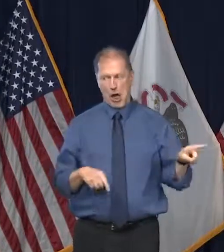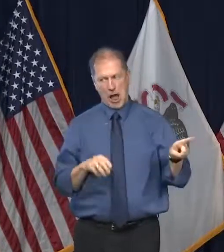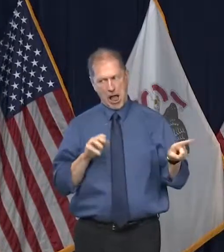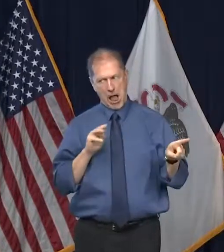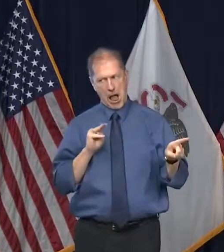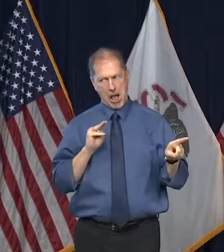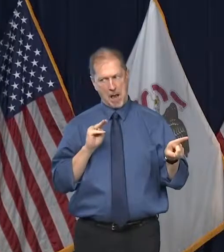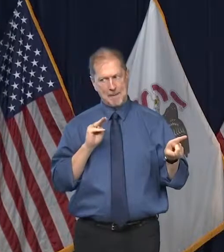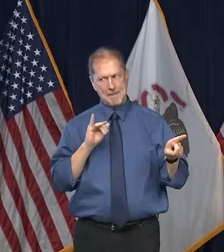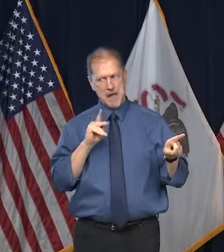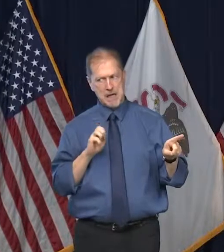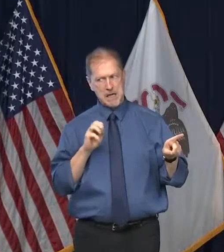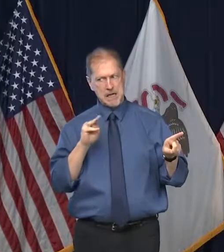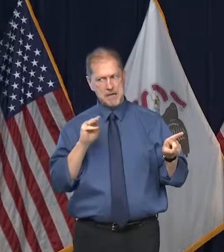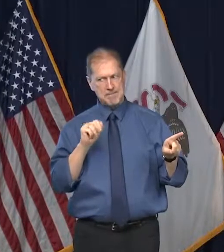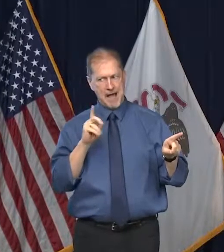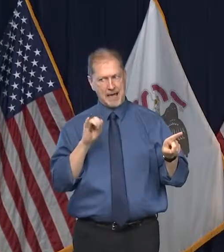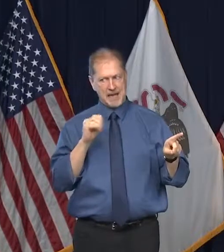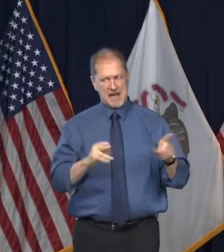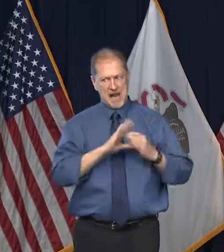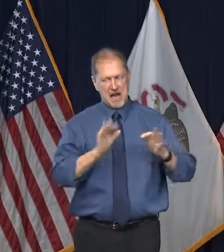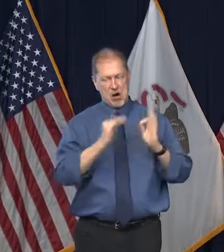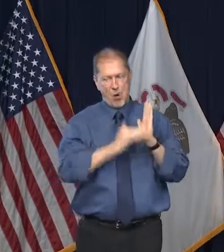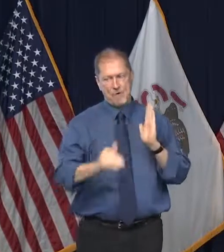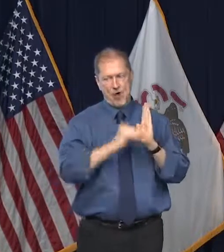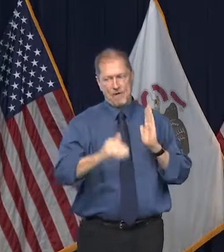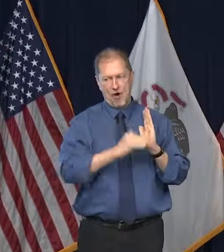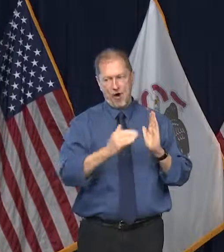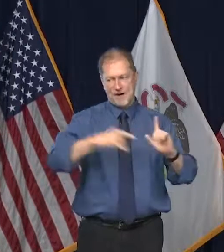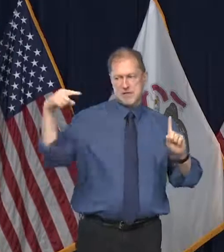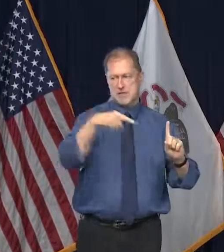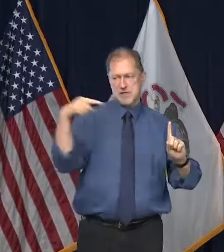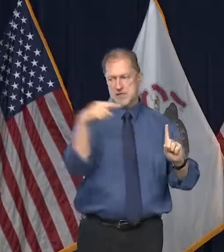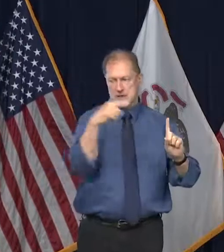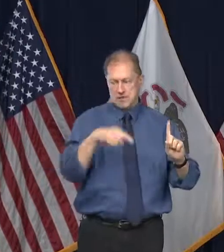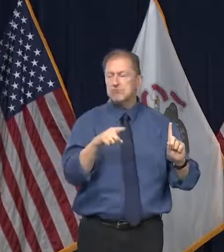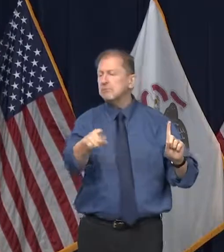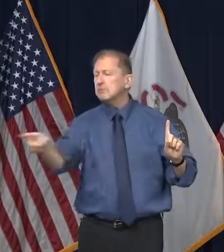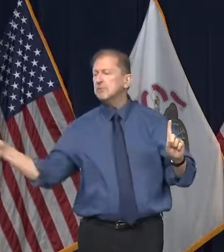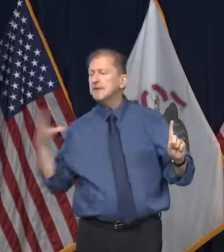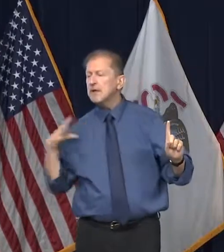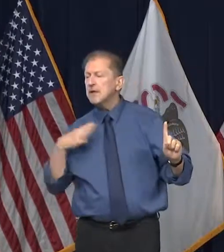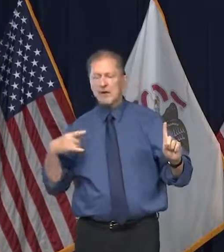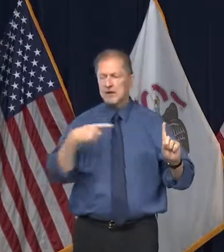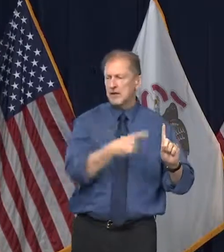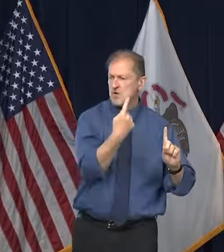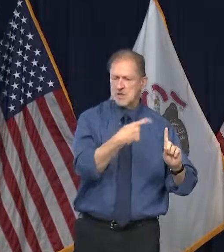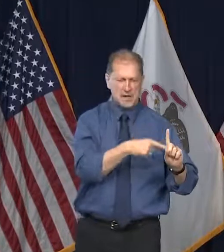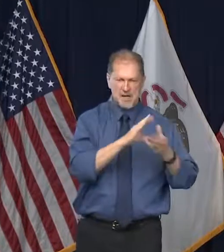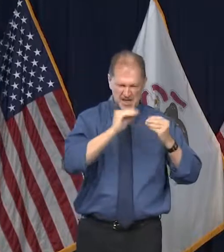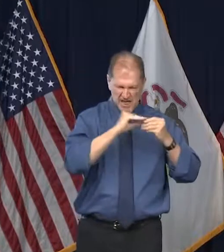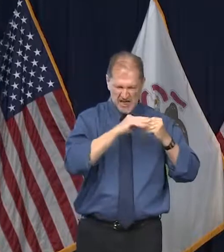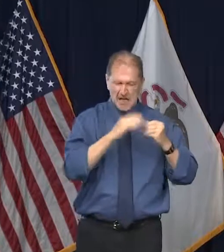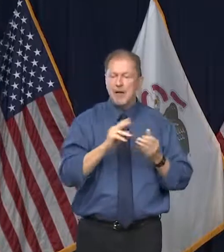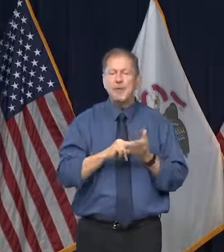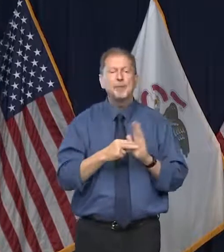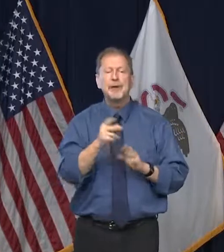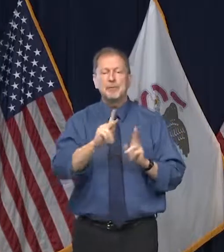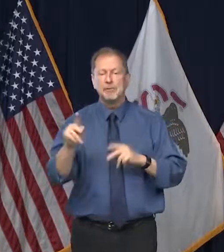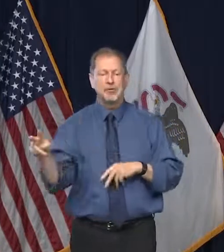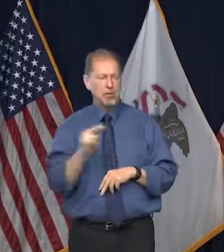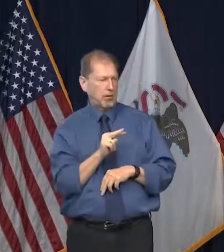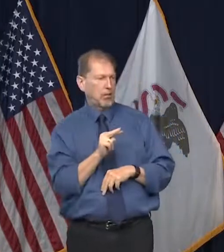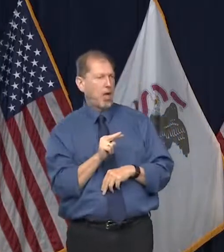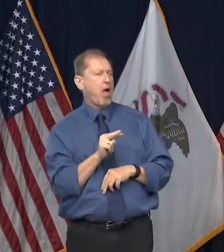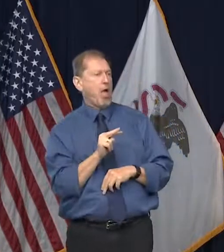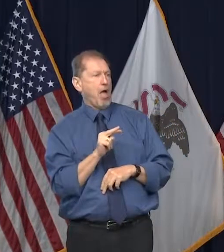that hurt our state's ability to get things done. And